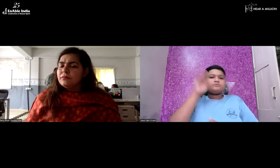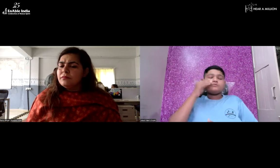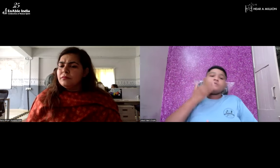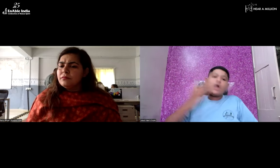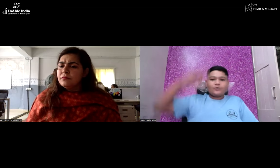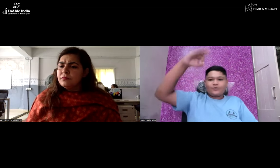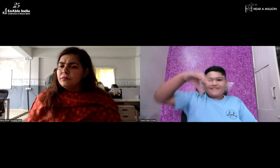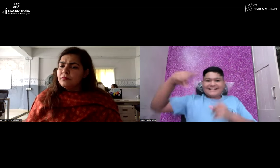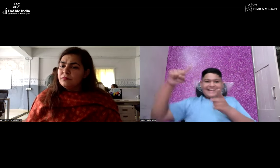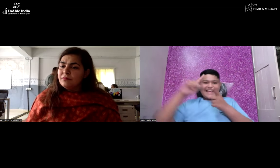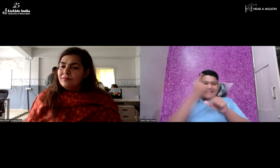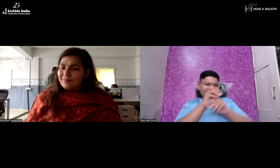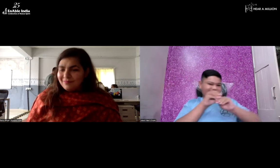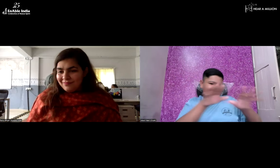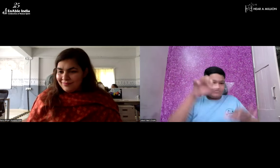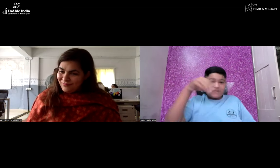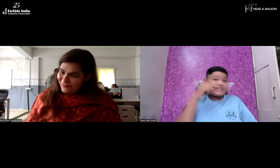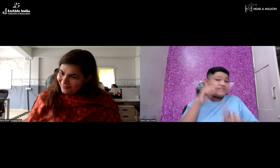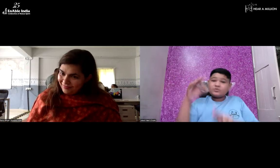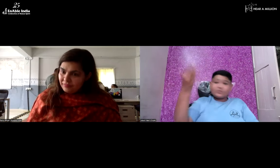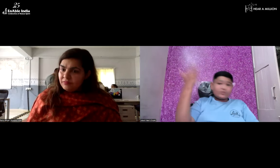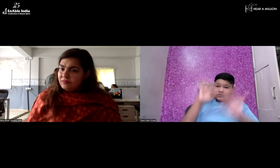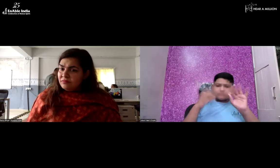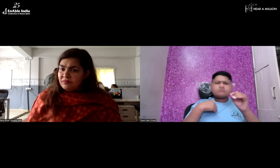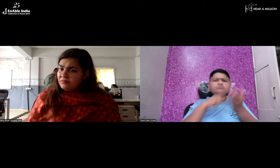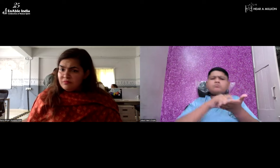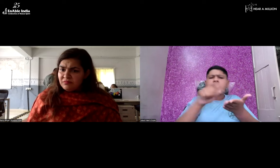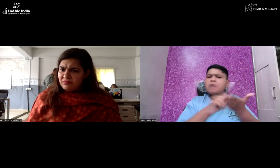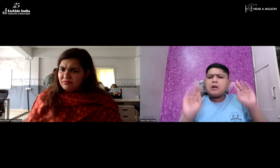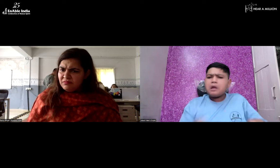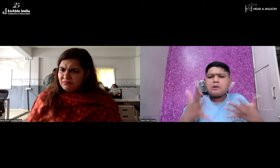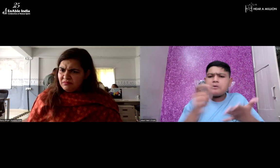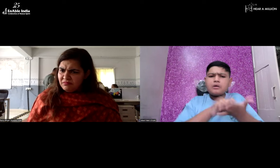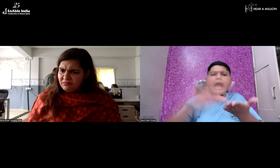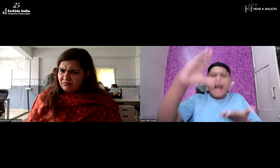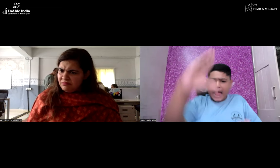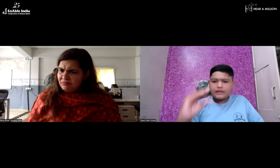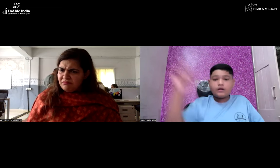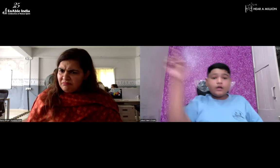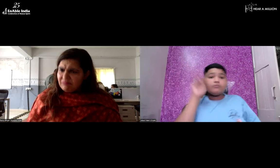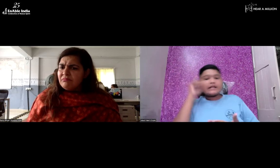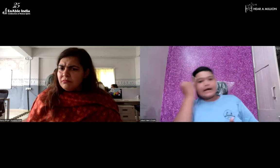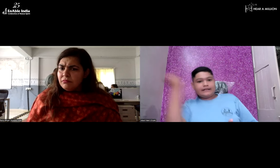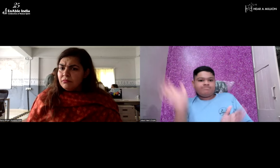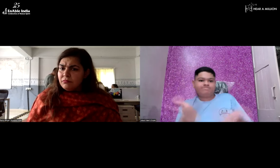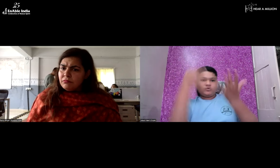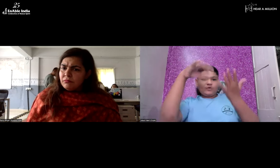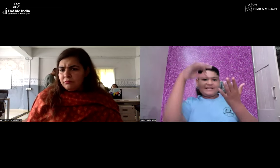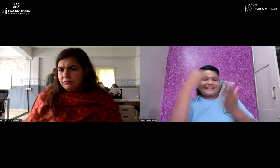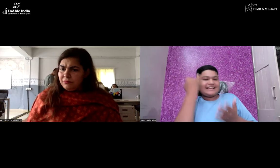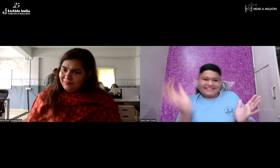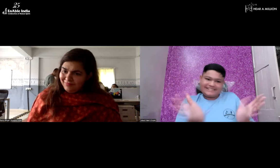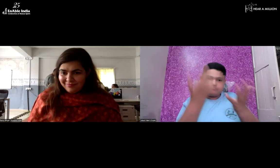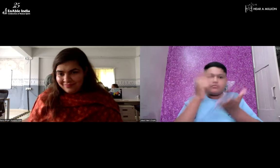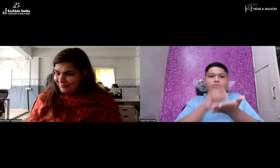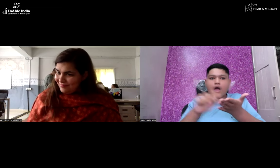Please go ahead, Meet. Okay, all right, continue. So yes, the people who are daily wage workers,